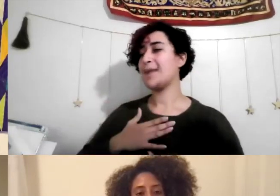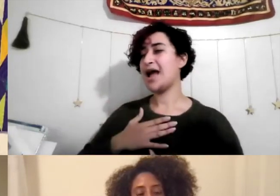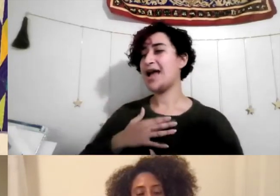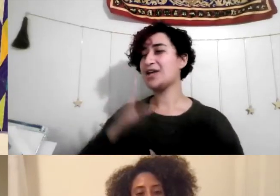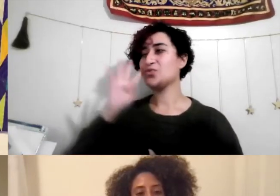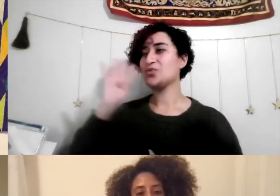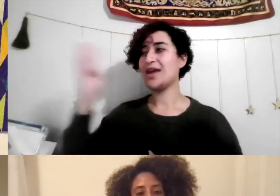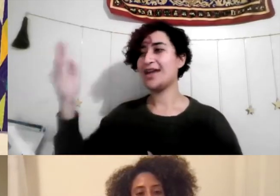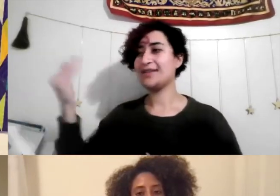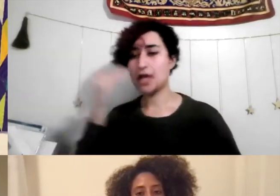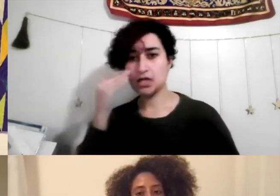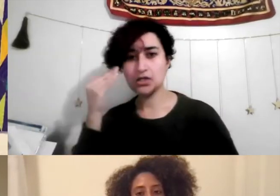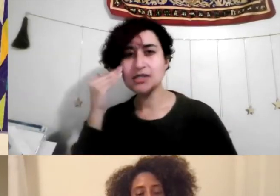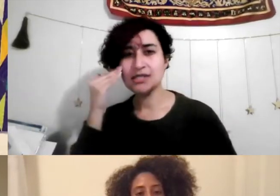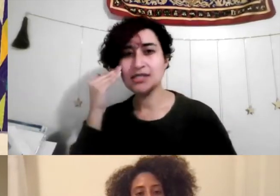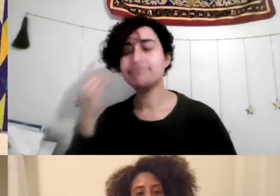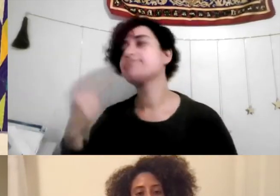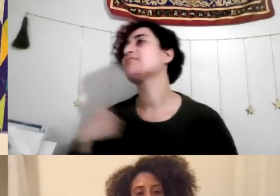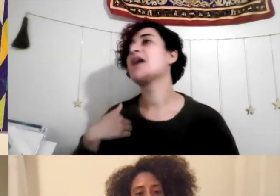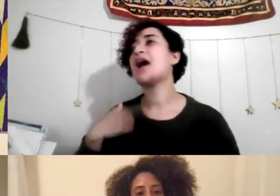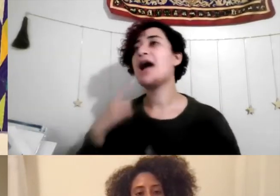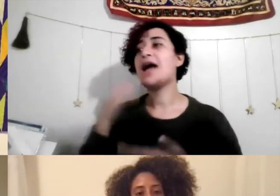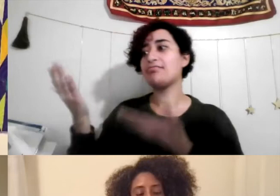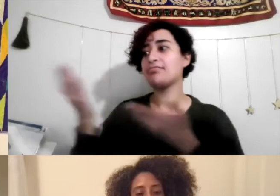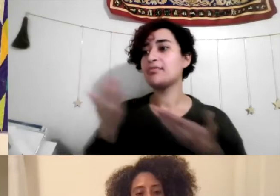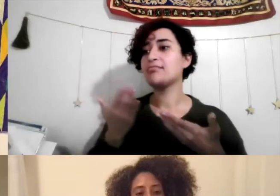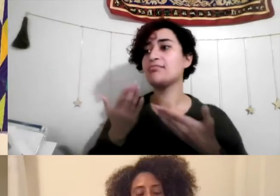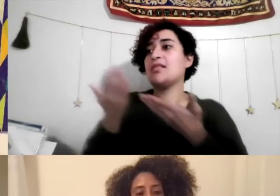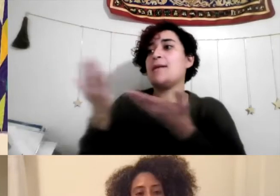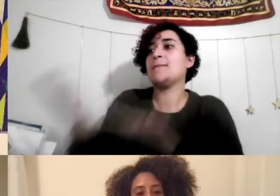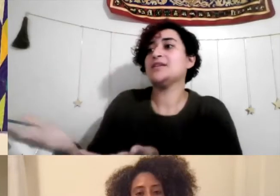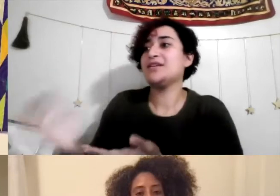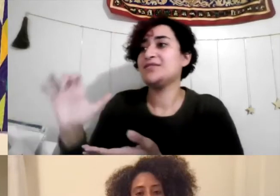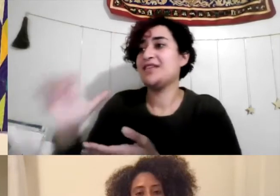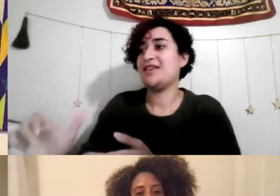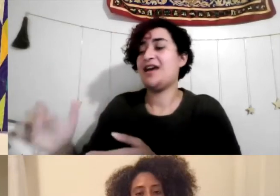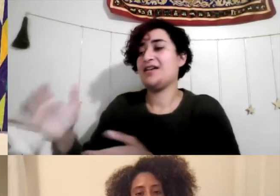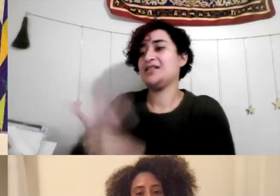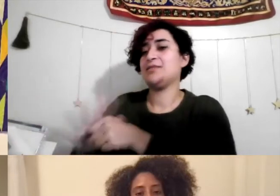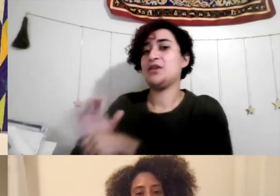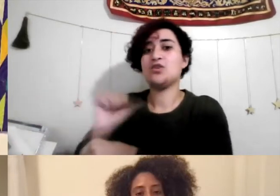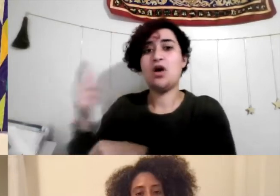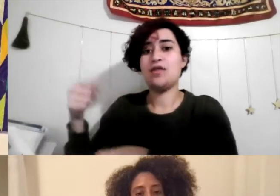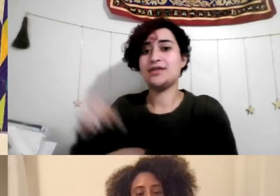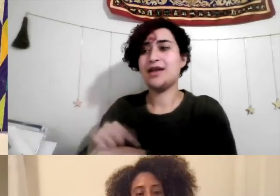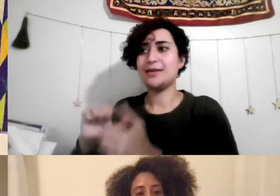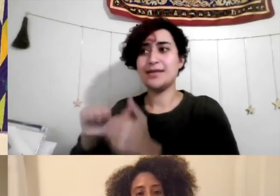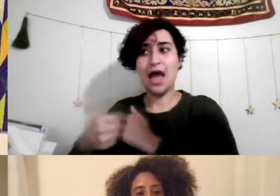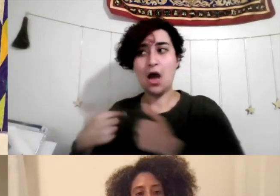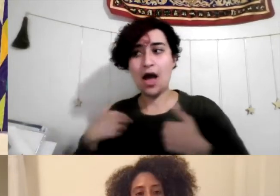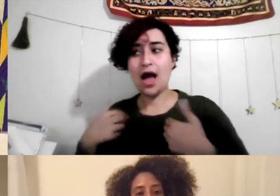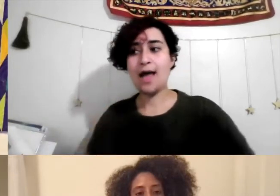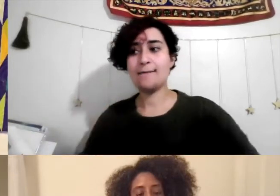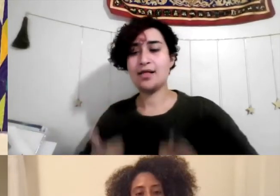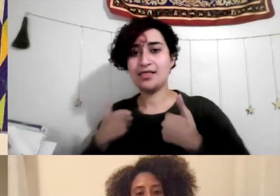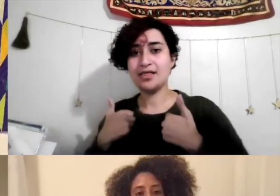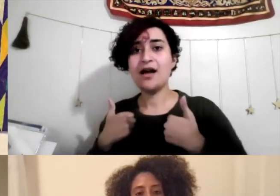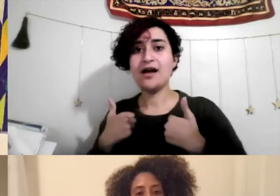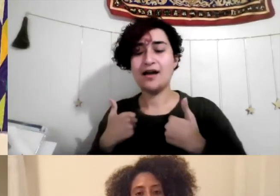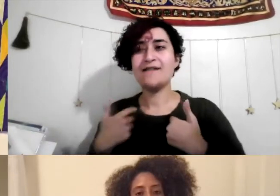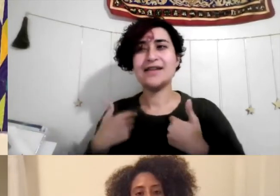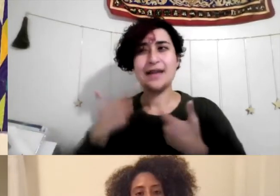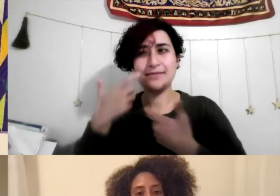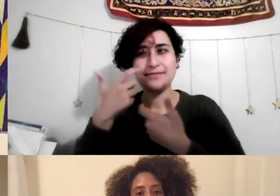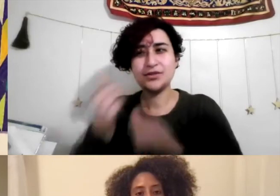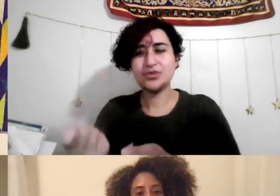consciousness. And I lend myself to that all the time. It is how I am alive. And I'm